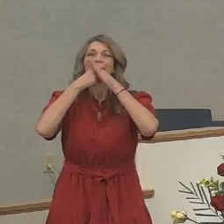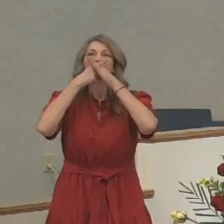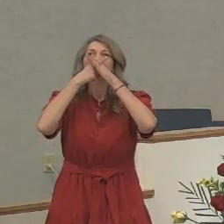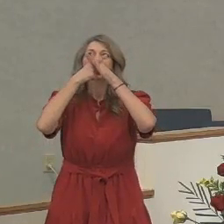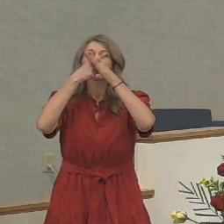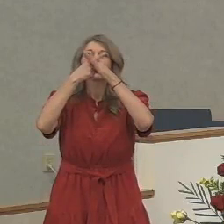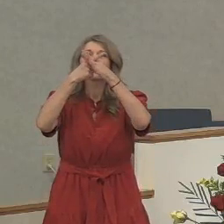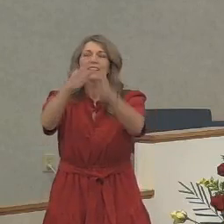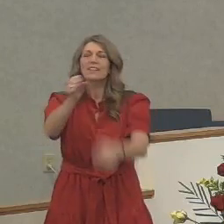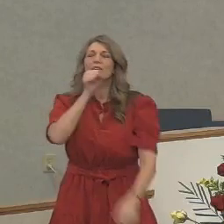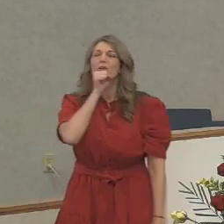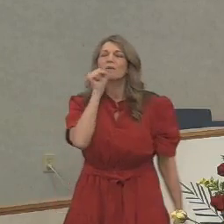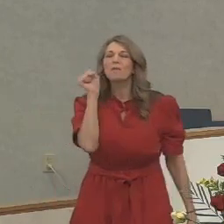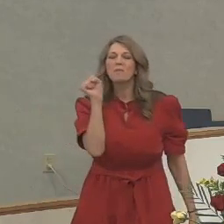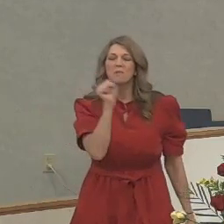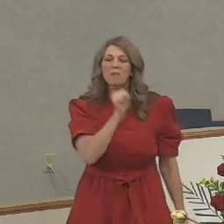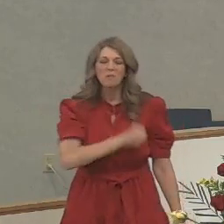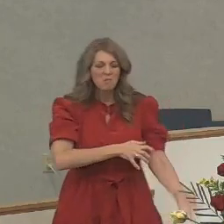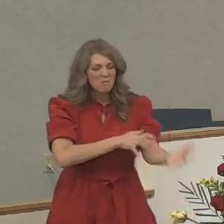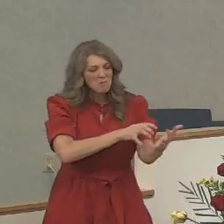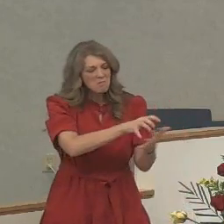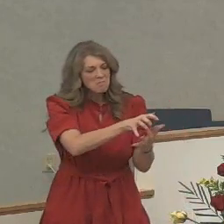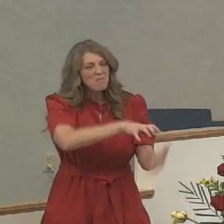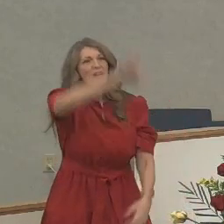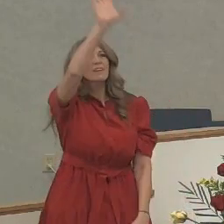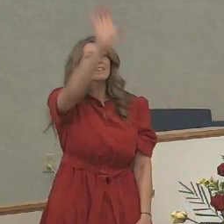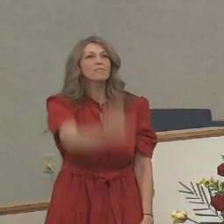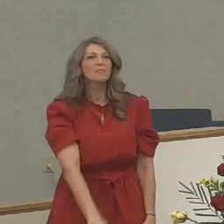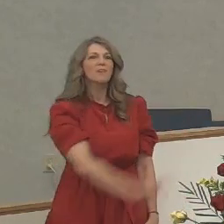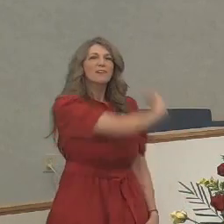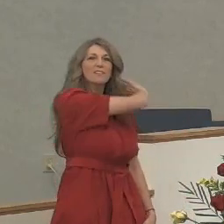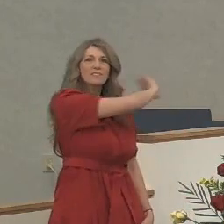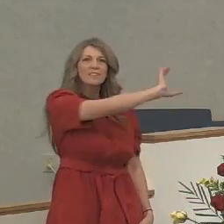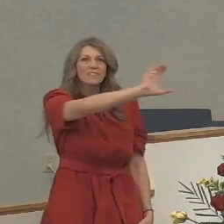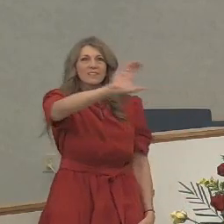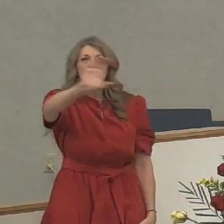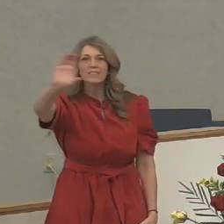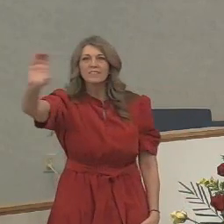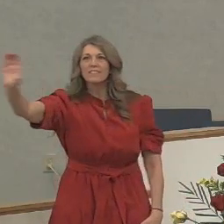began. And the old rugged cross